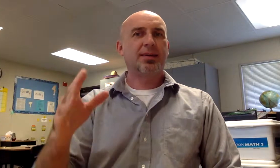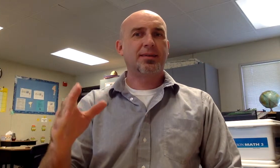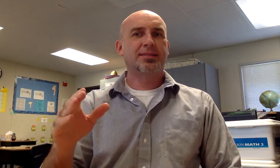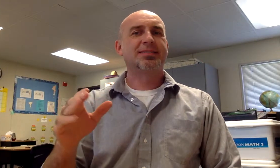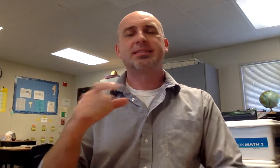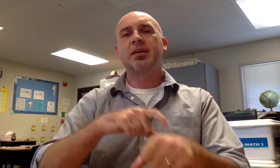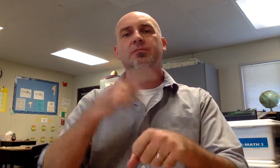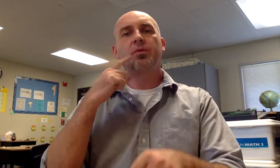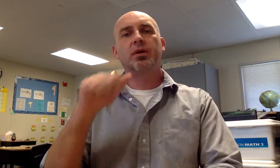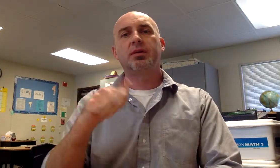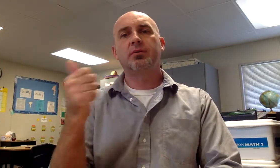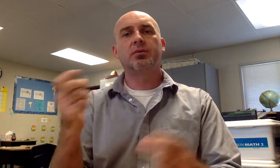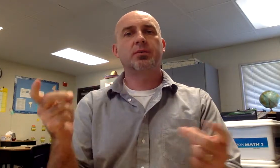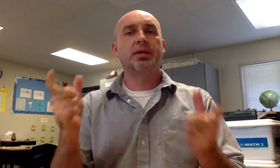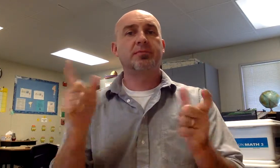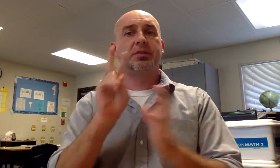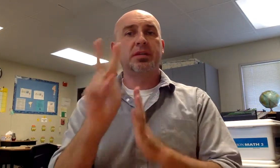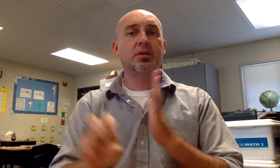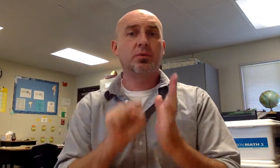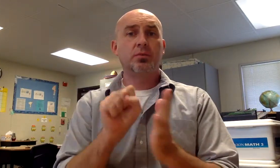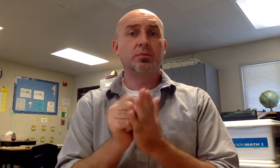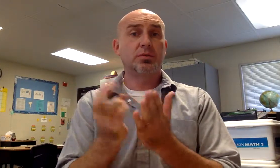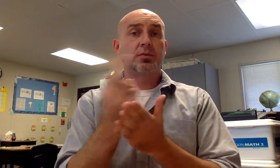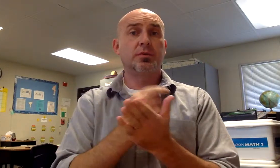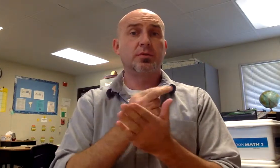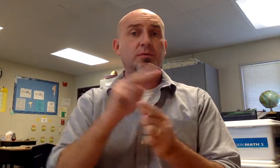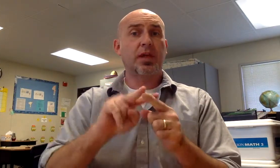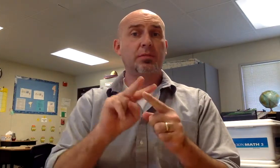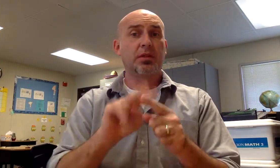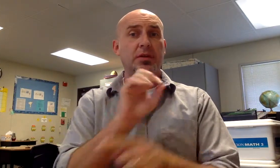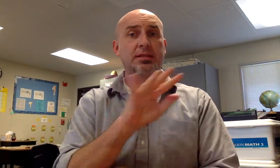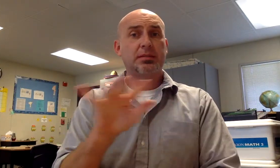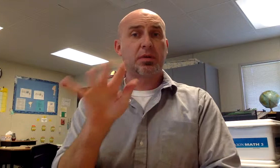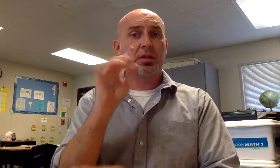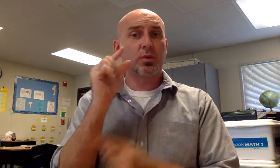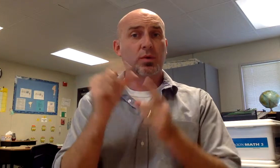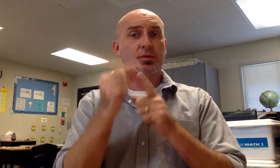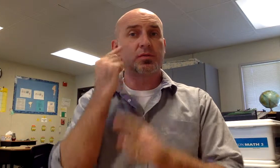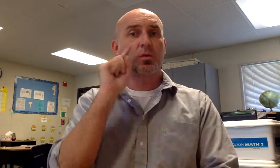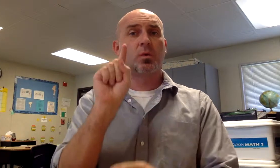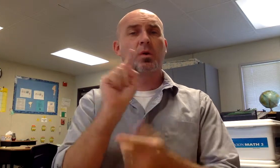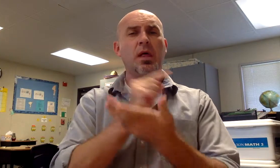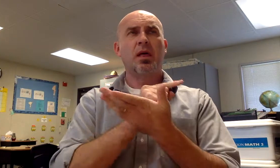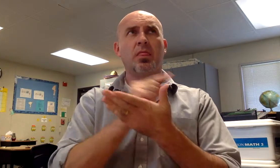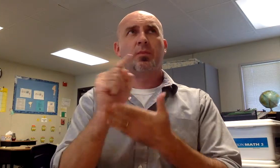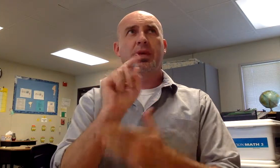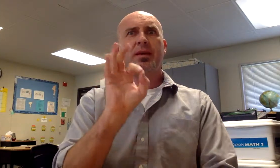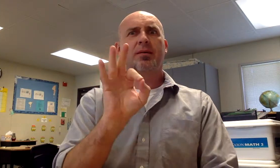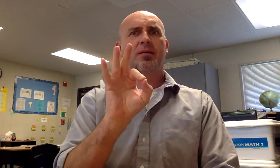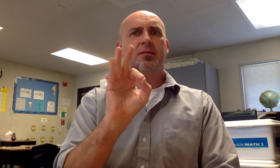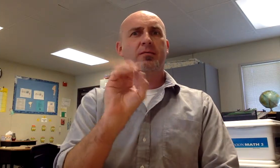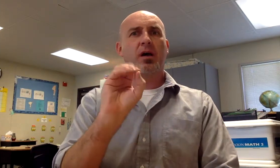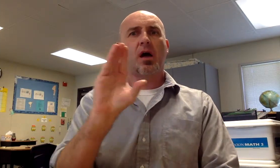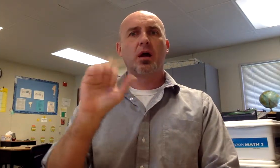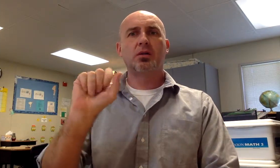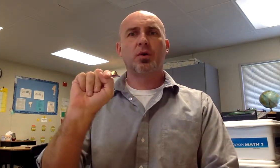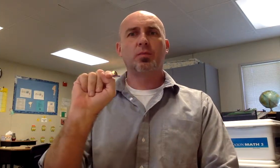Hi, it's time for another quick video to review vocabulary and spelling words for the week of